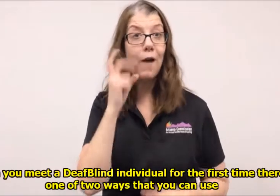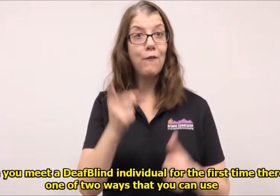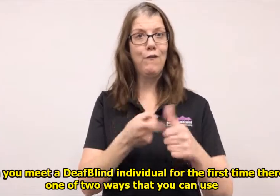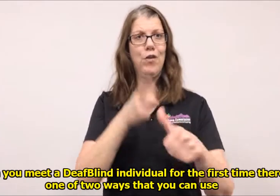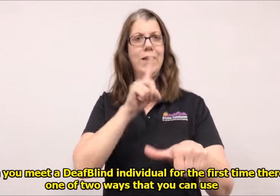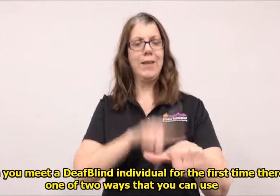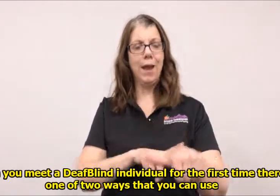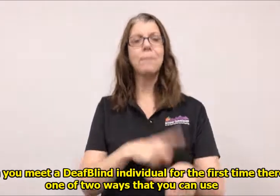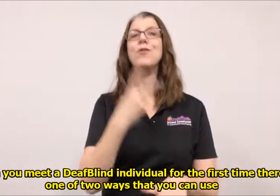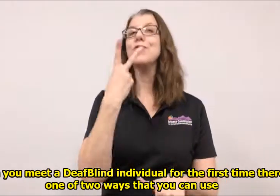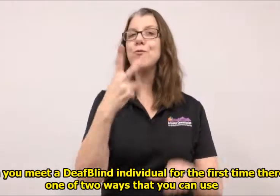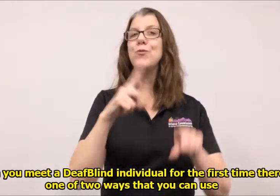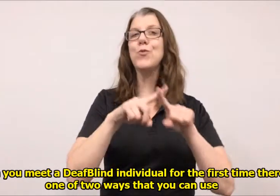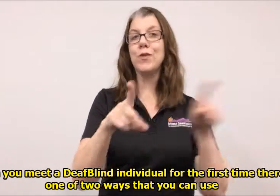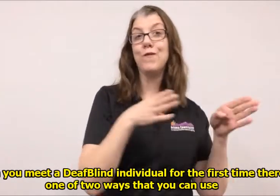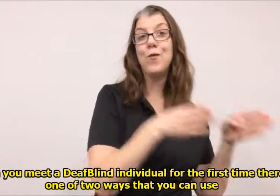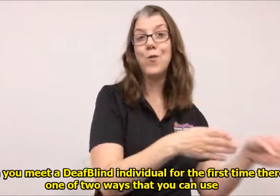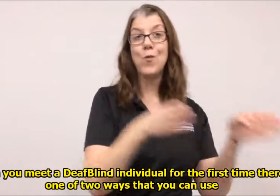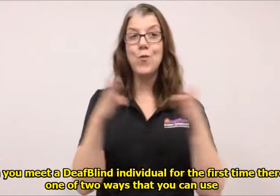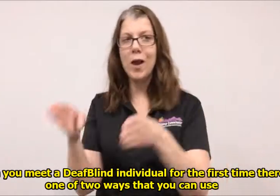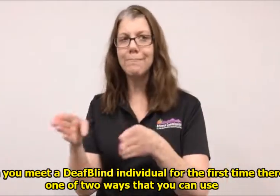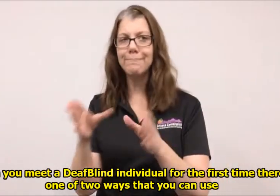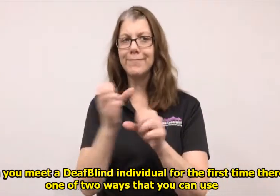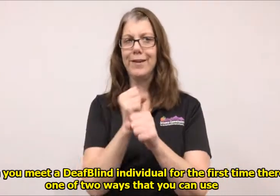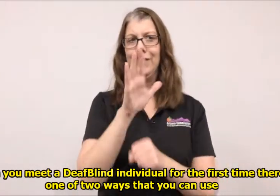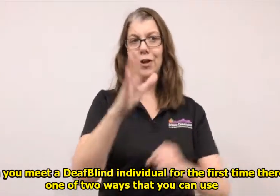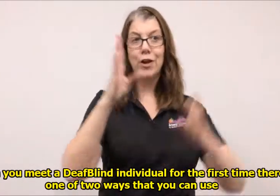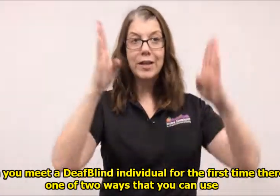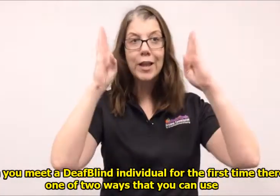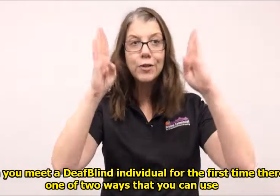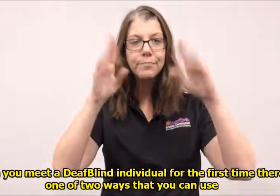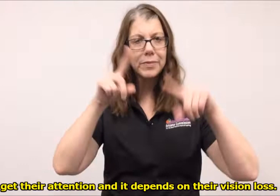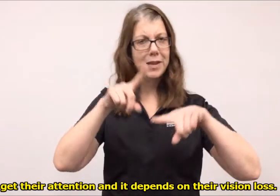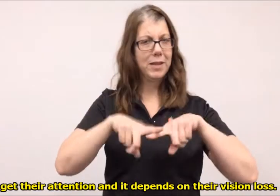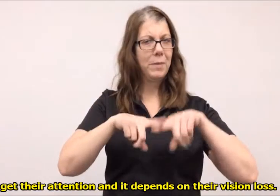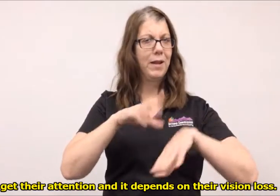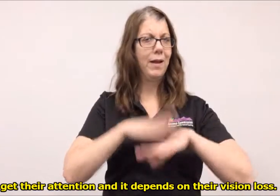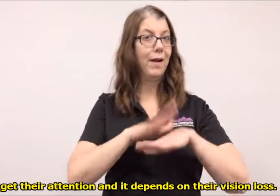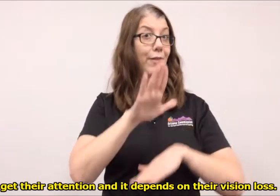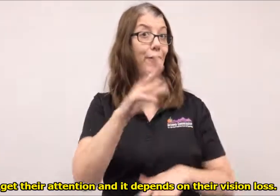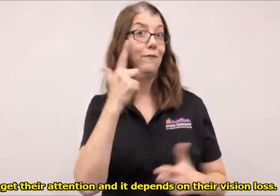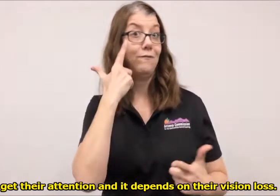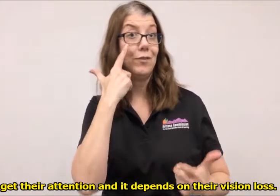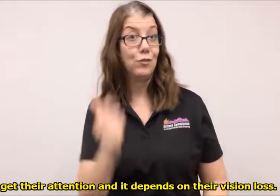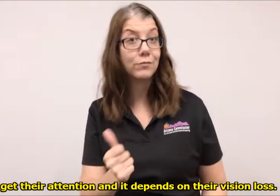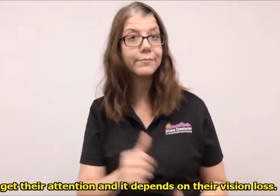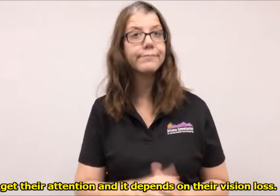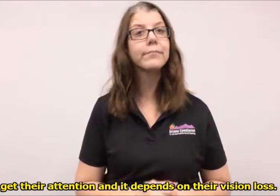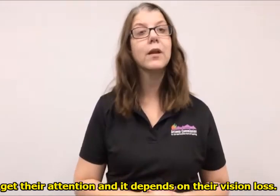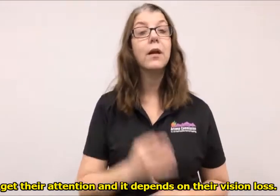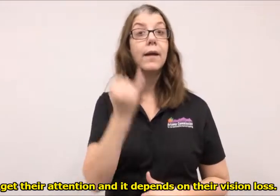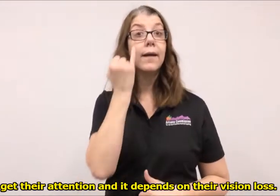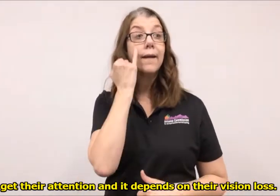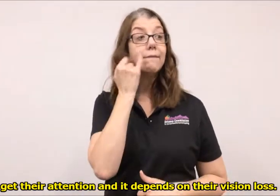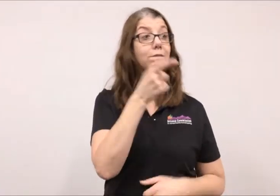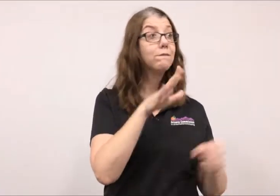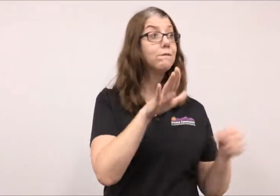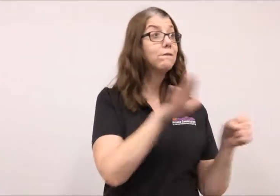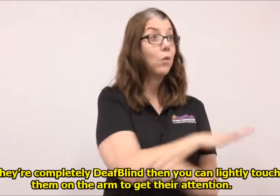When you meet a deaf-blind individual for the first time, there's one of two ways that you can use to get their attention, and it depends on their vision loss. If